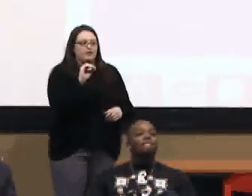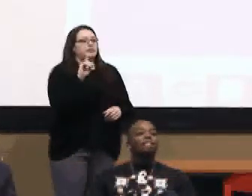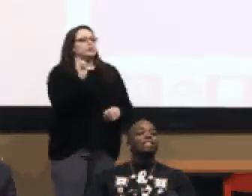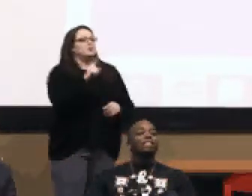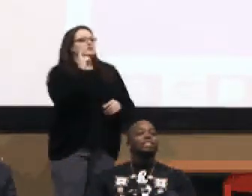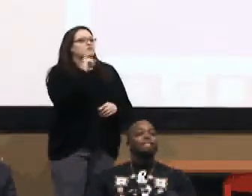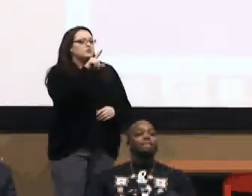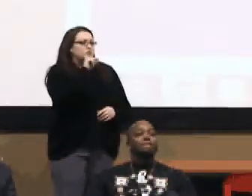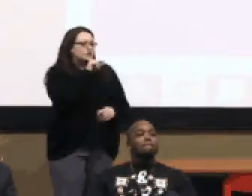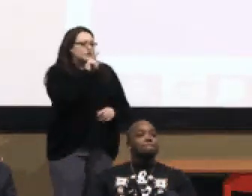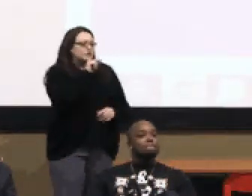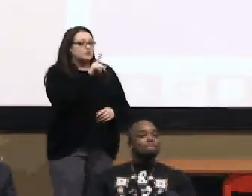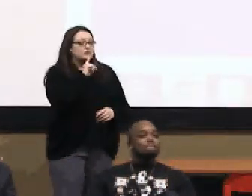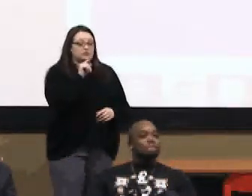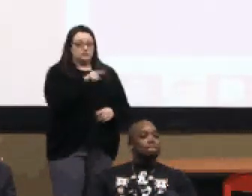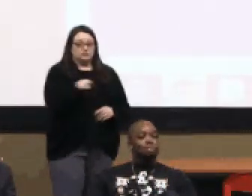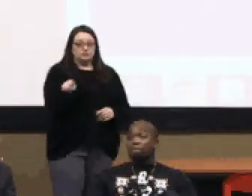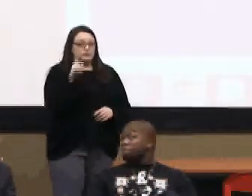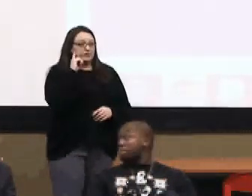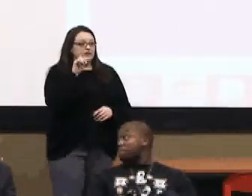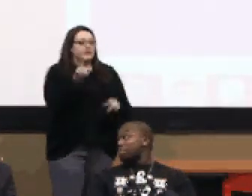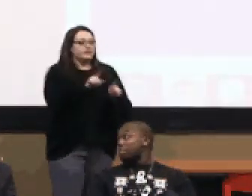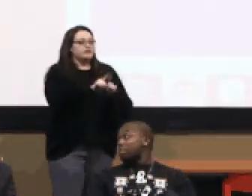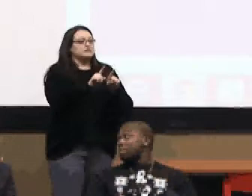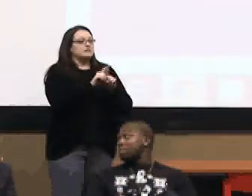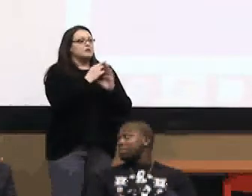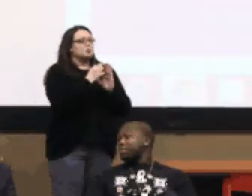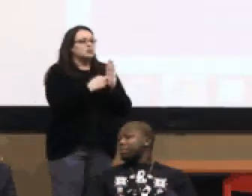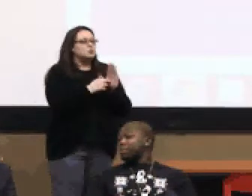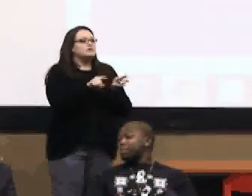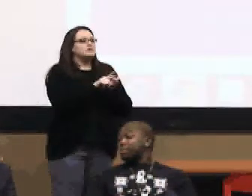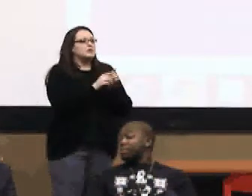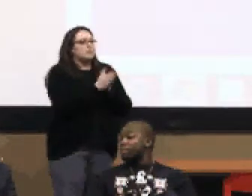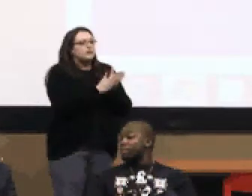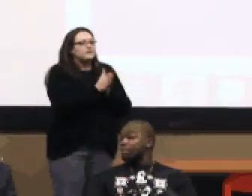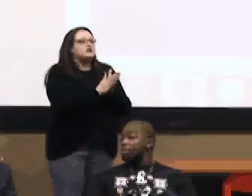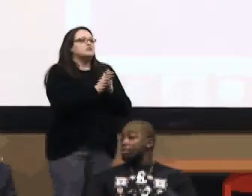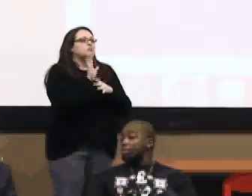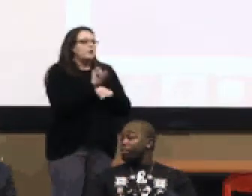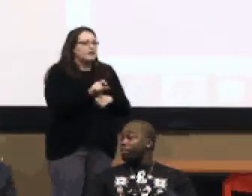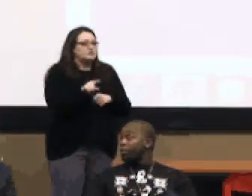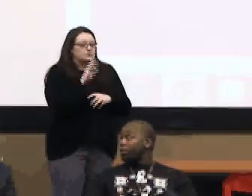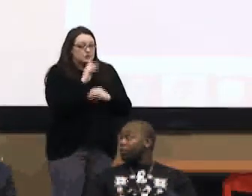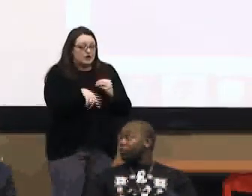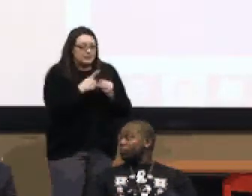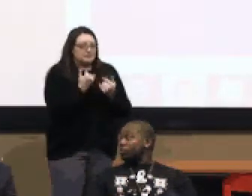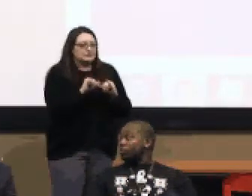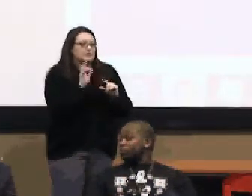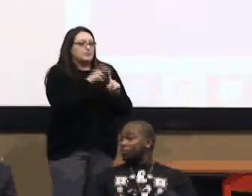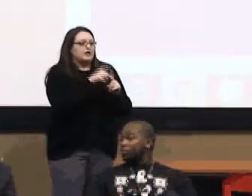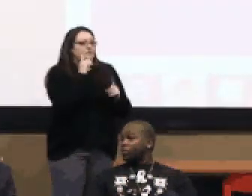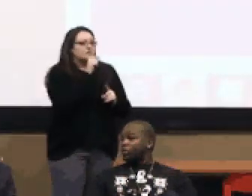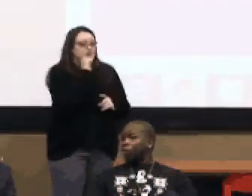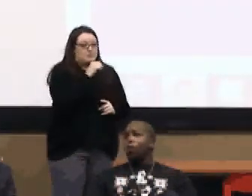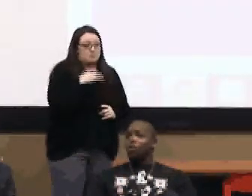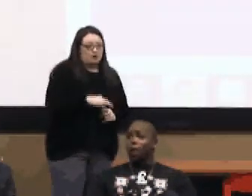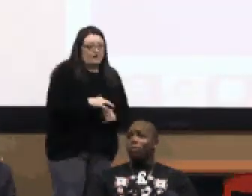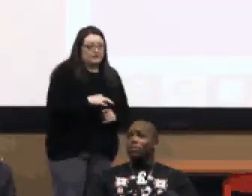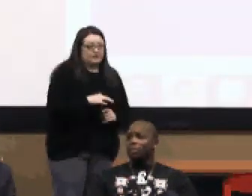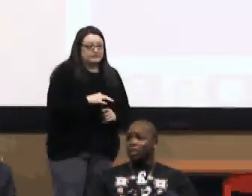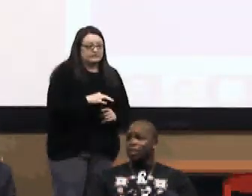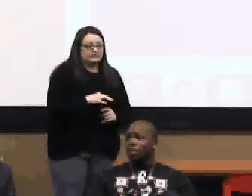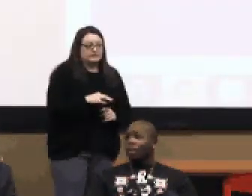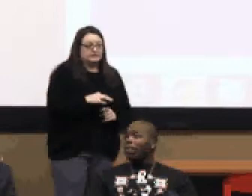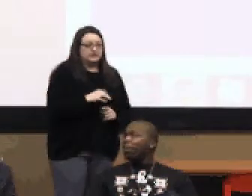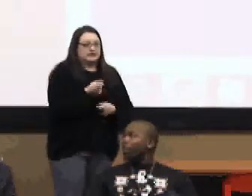Twitter was, do you think the same rules y'all are talking about, the same motivations, the same practices y'all are talking about, will still apply for nonprofit as opposed